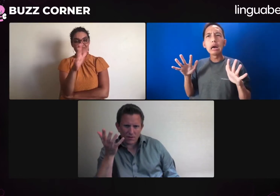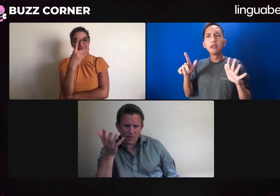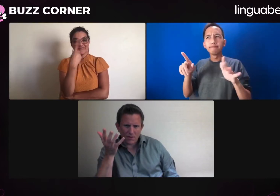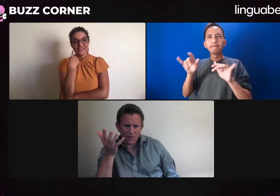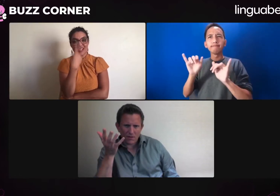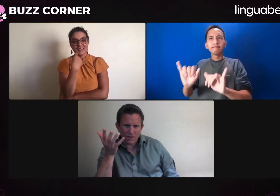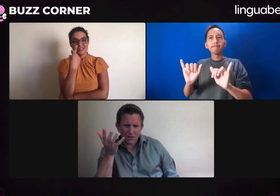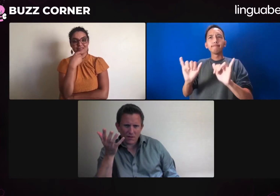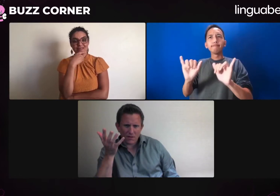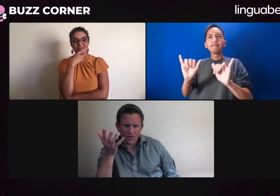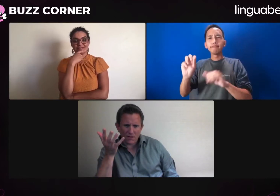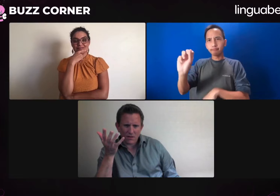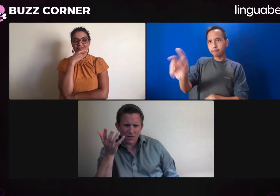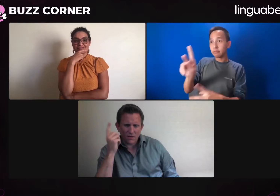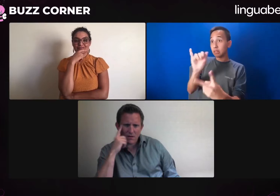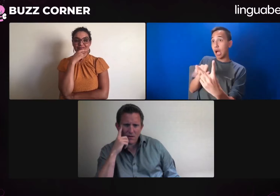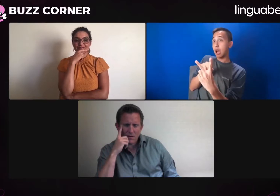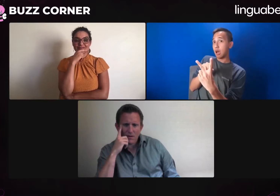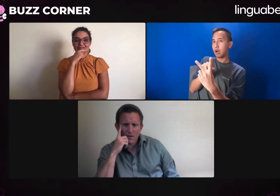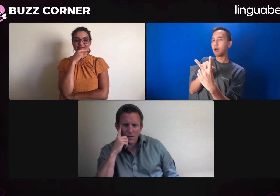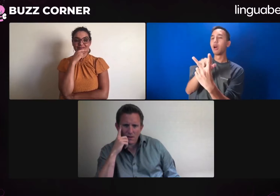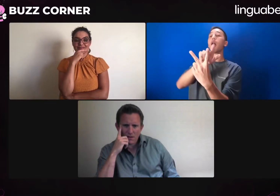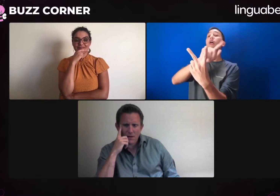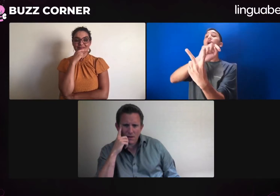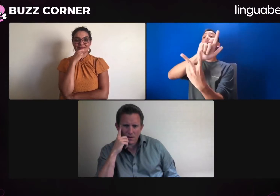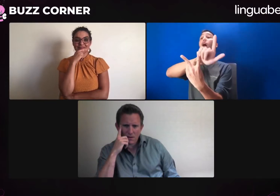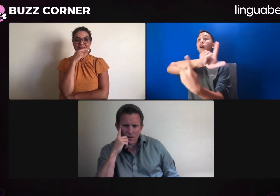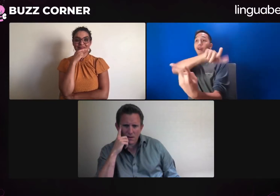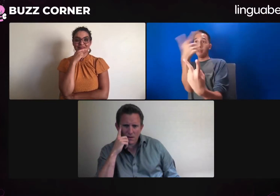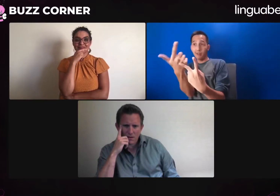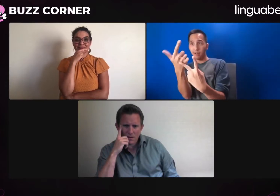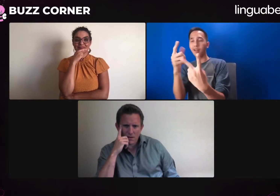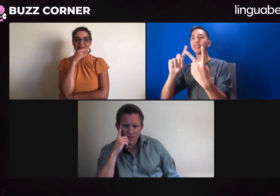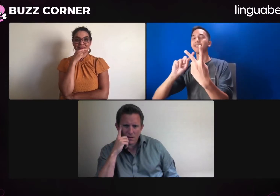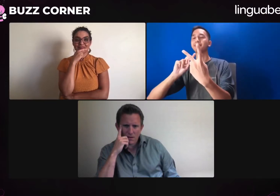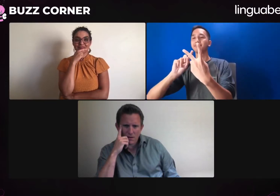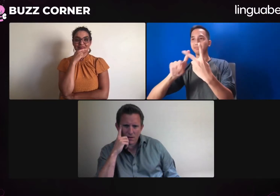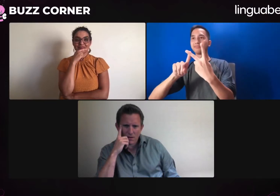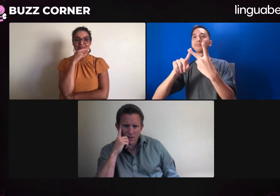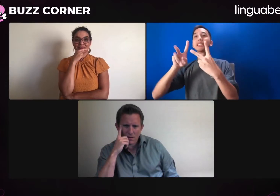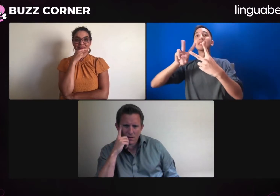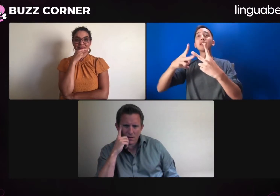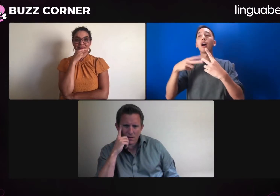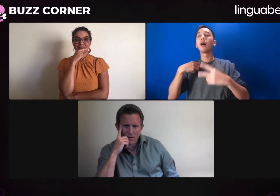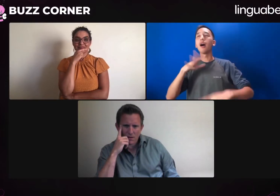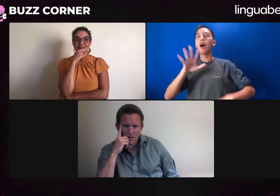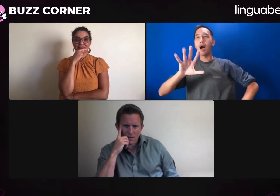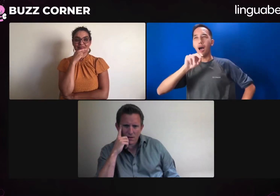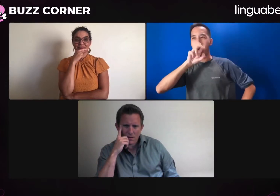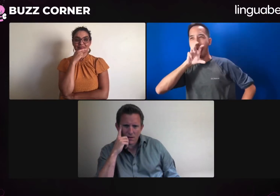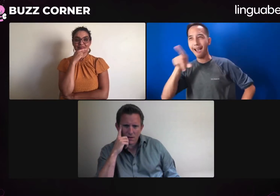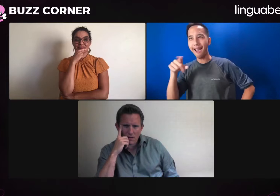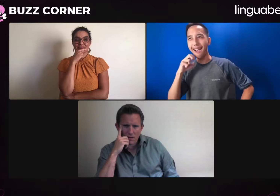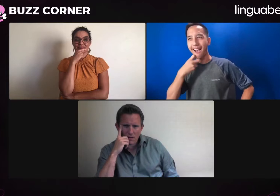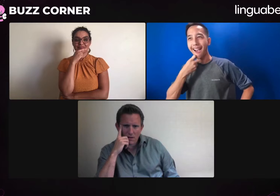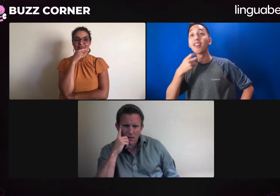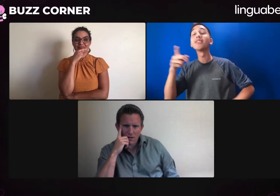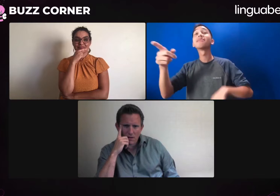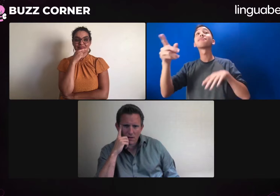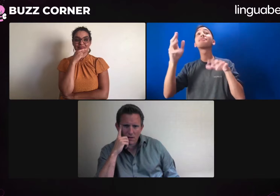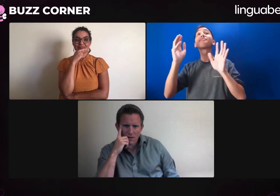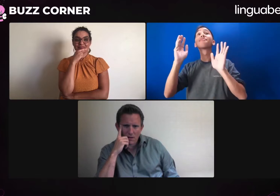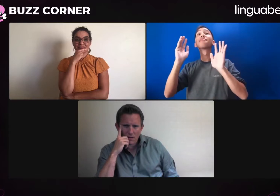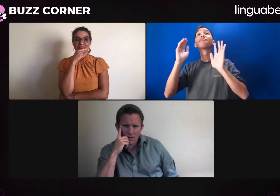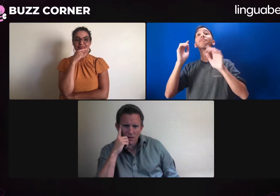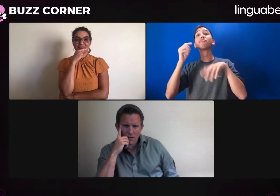thought, whoa, hold on a second. This is a bias, like right here in front of my face. And then the second time, I